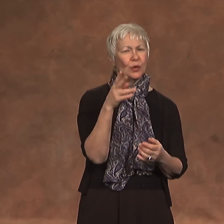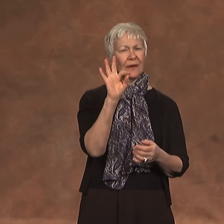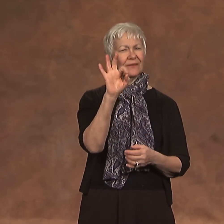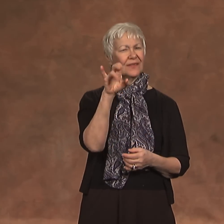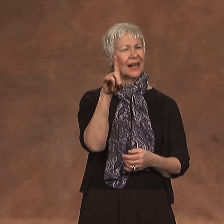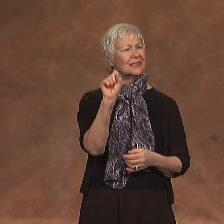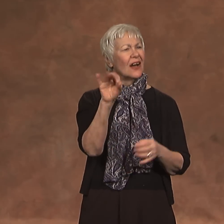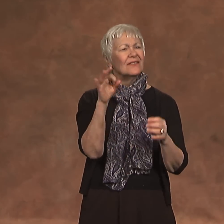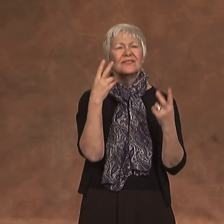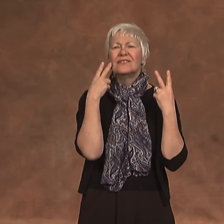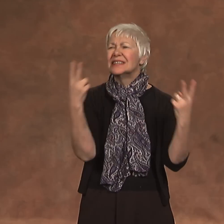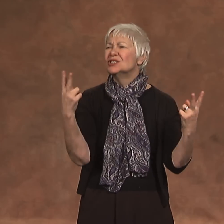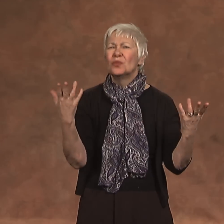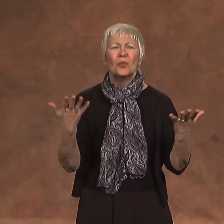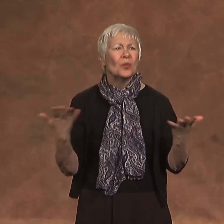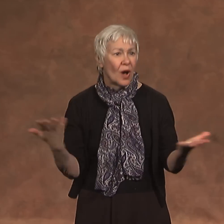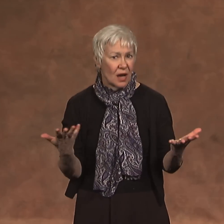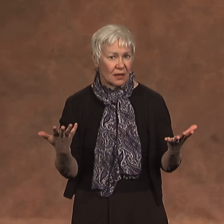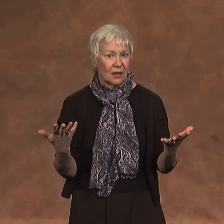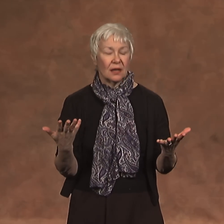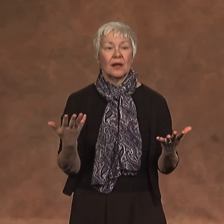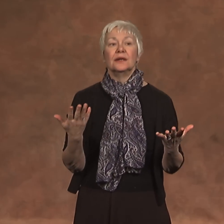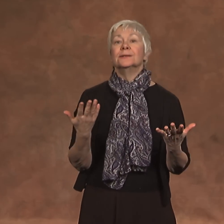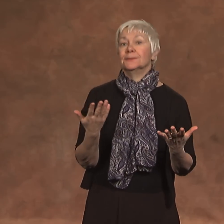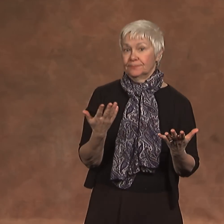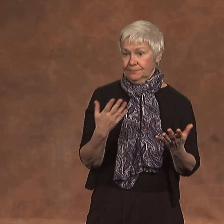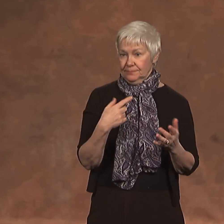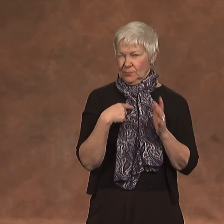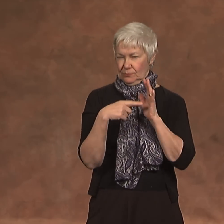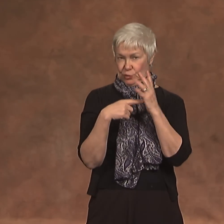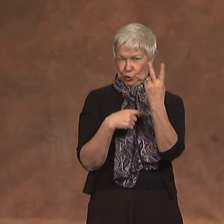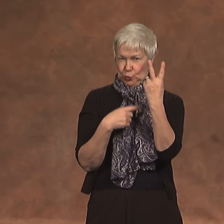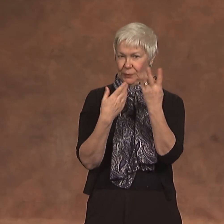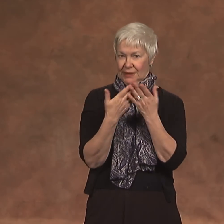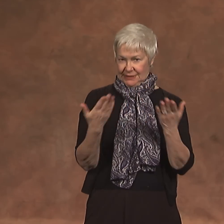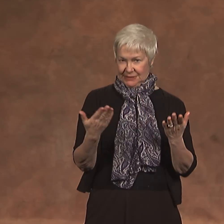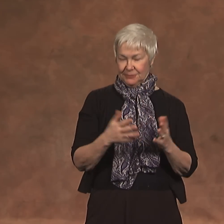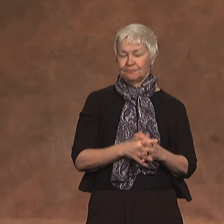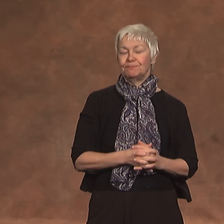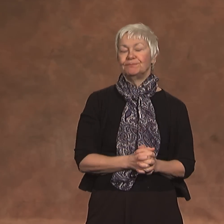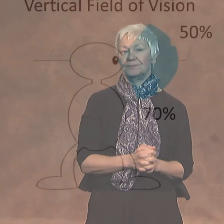fields of vision are. So I'll show you two things.